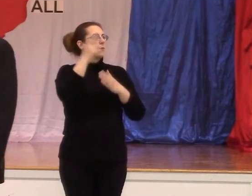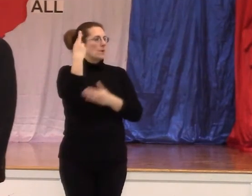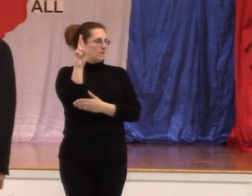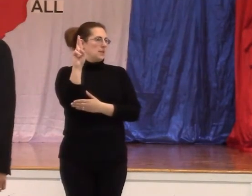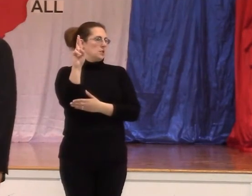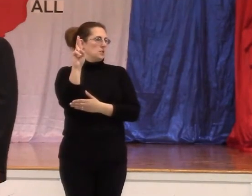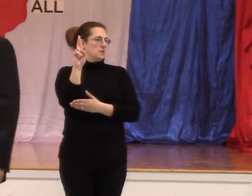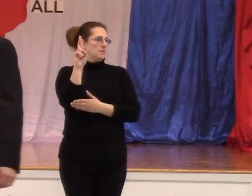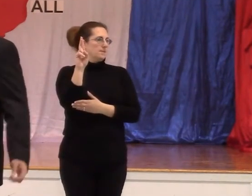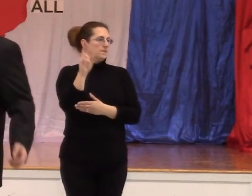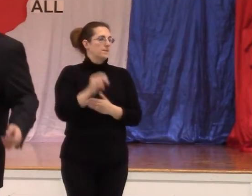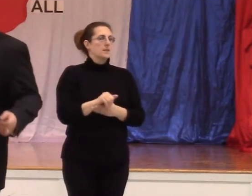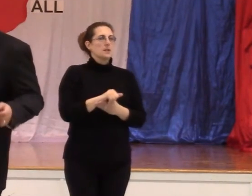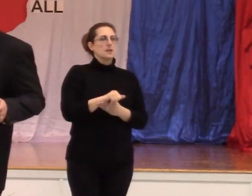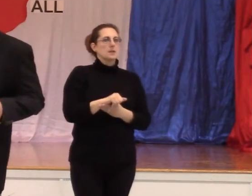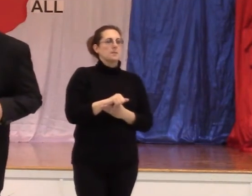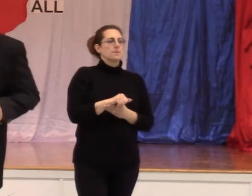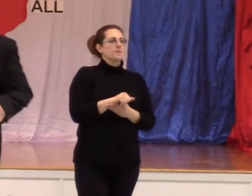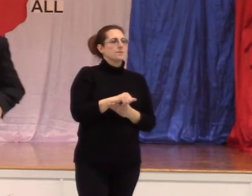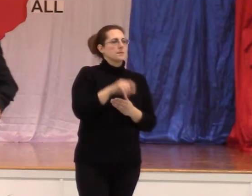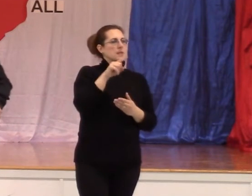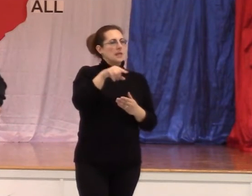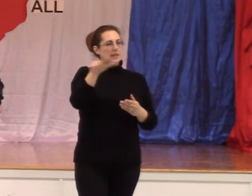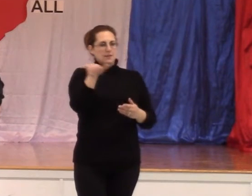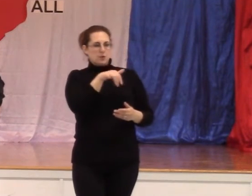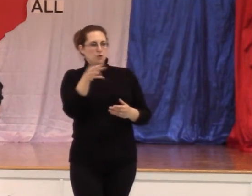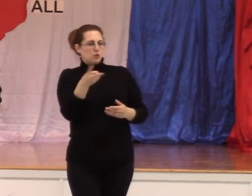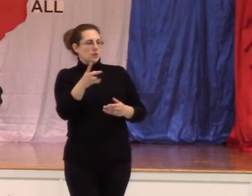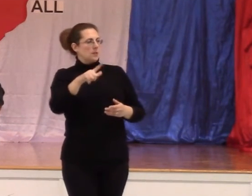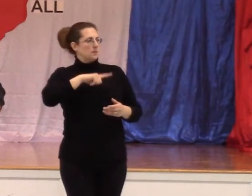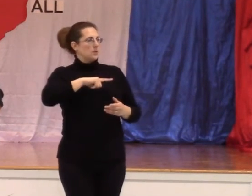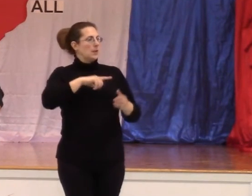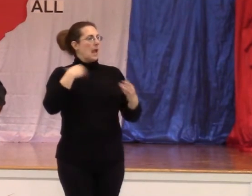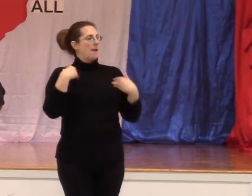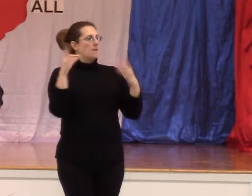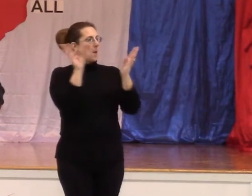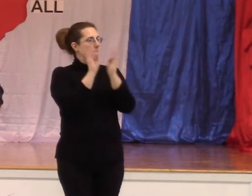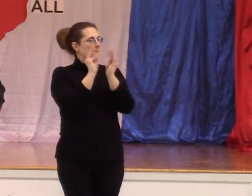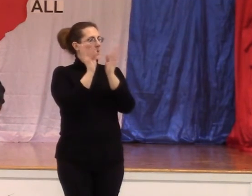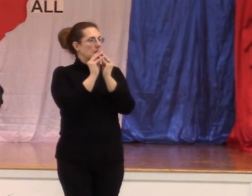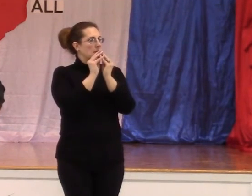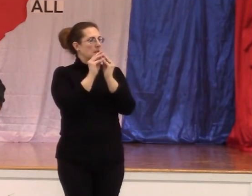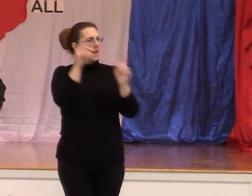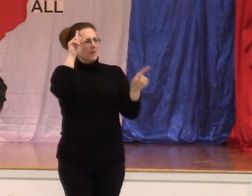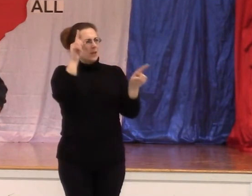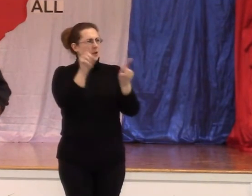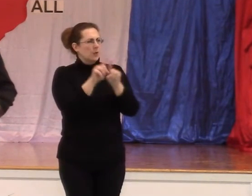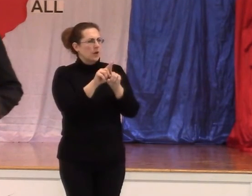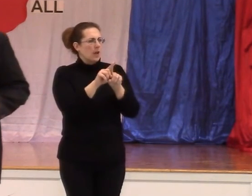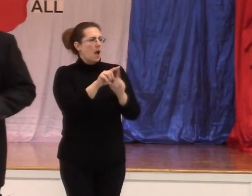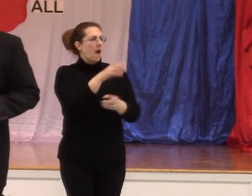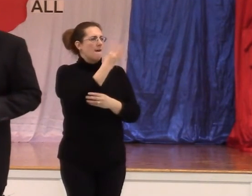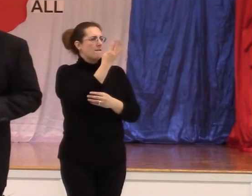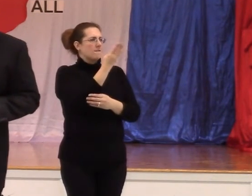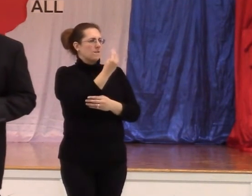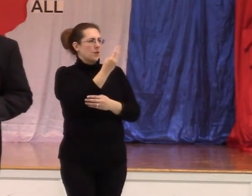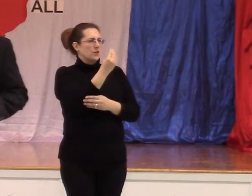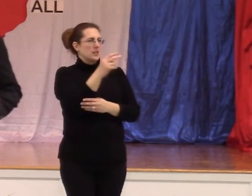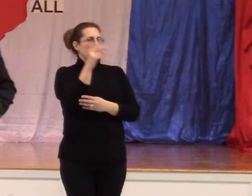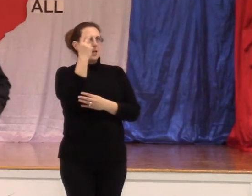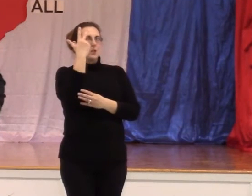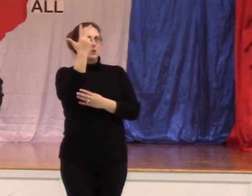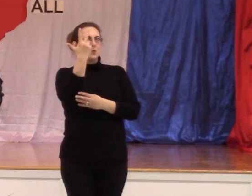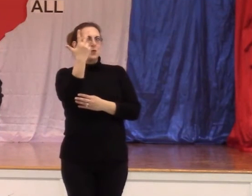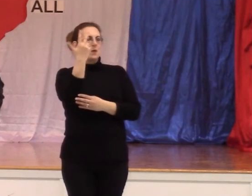reformation. And he and Luther have their big meeting at Marburg, and they agree on 14 and two-thirds of 15